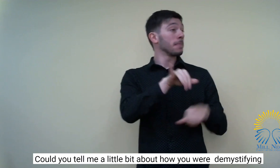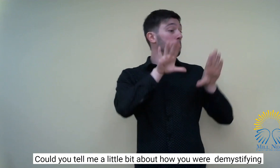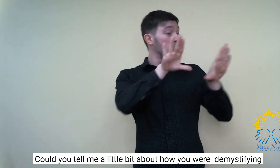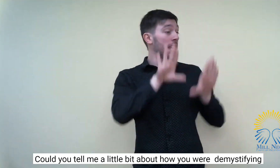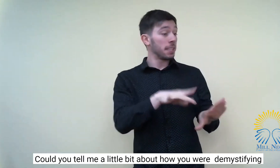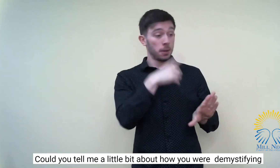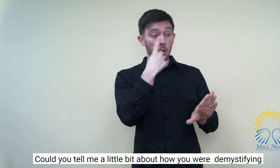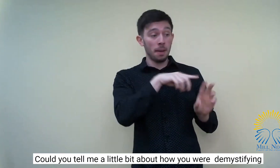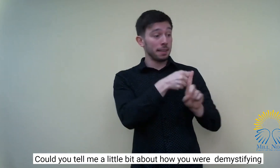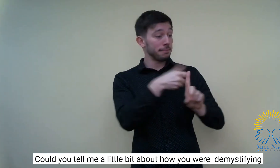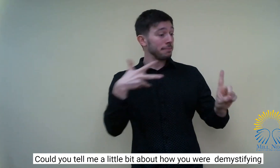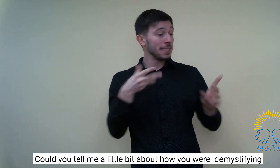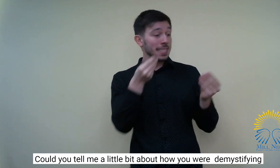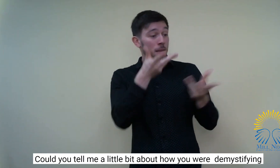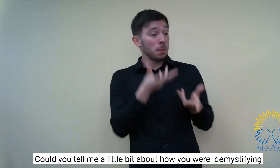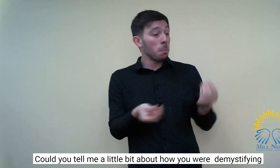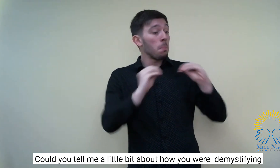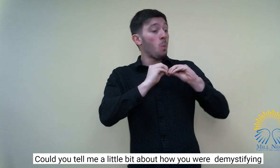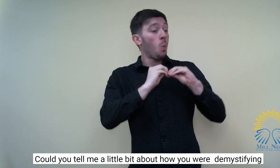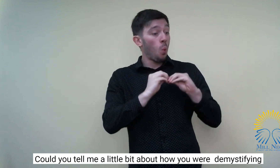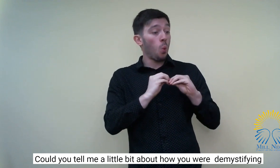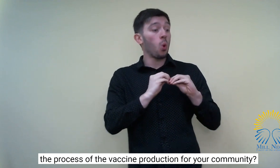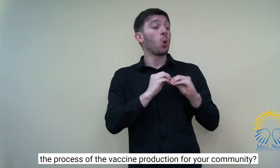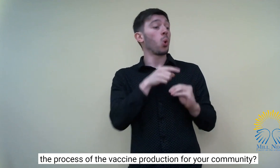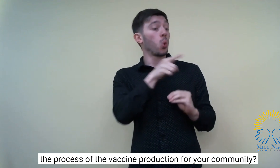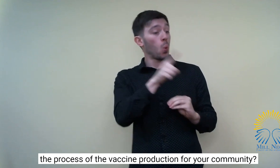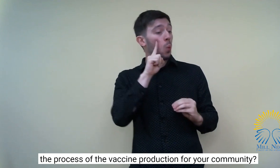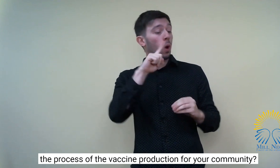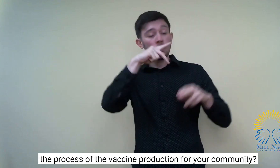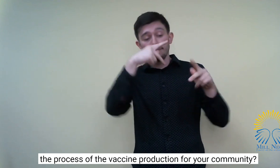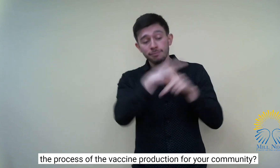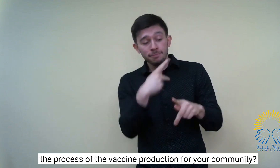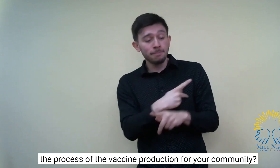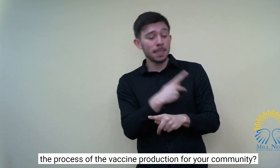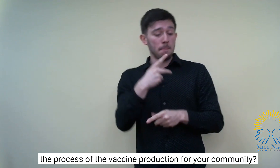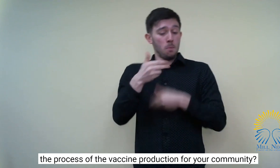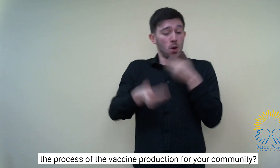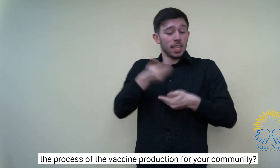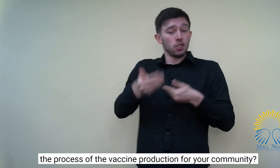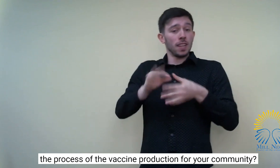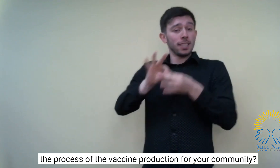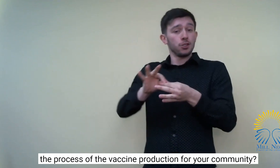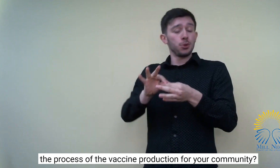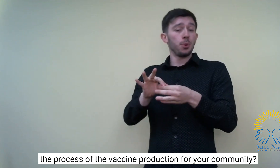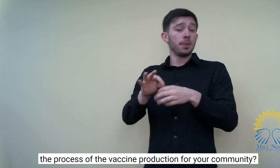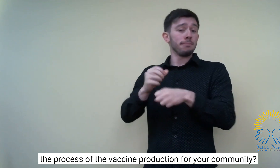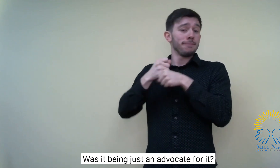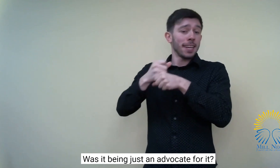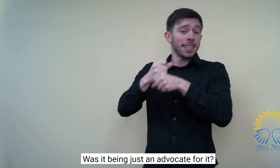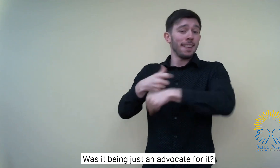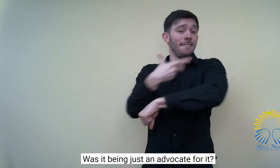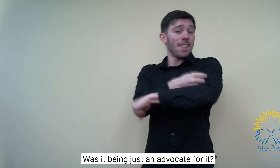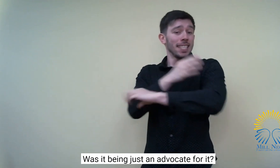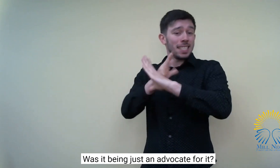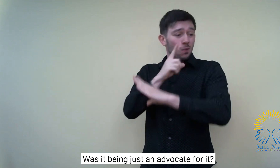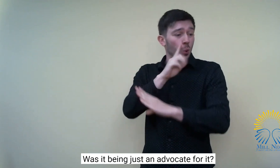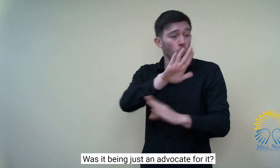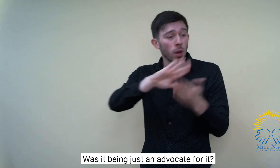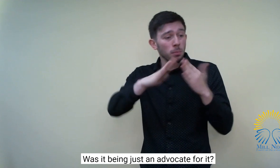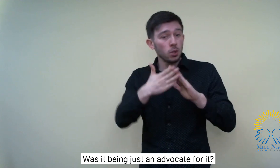about how you were demystifying the process of the vaccine production for your community? Was it being just an advocate for